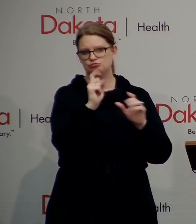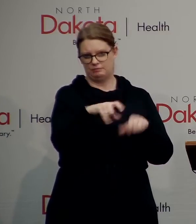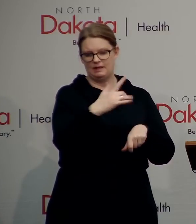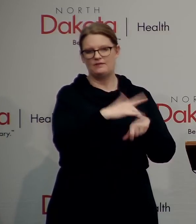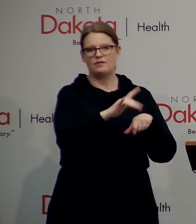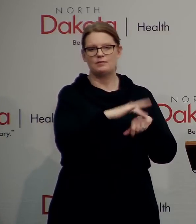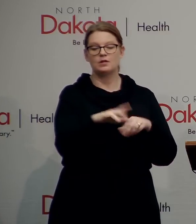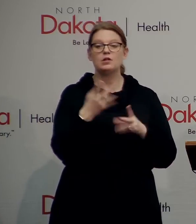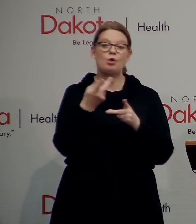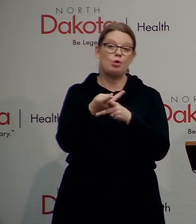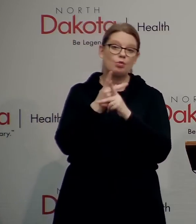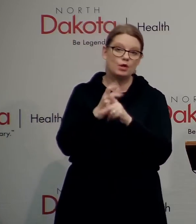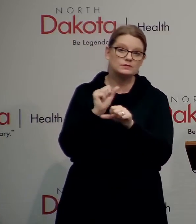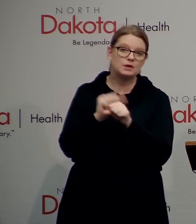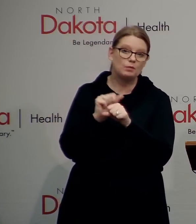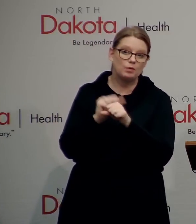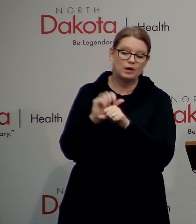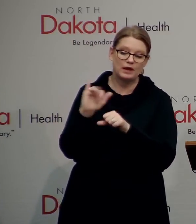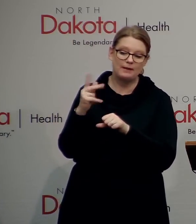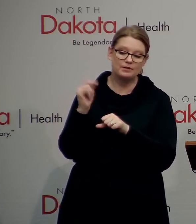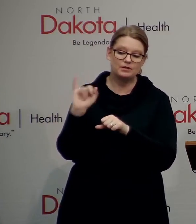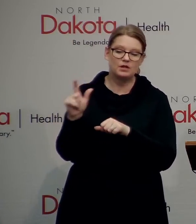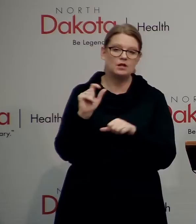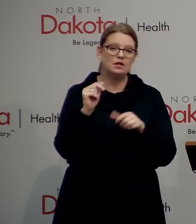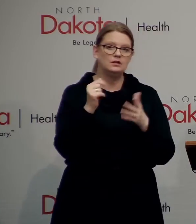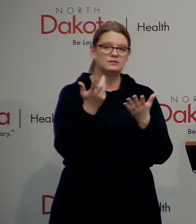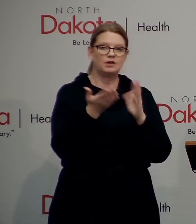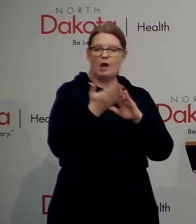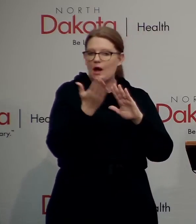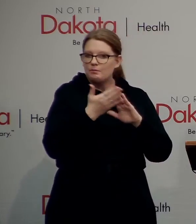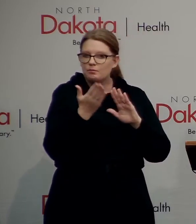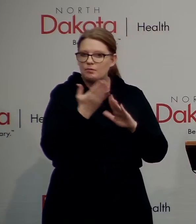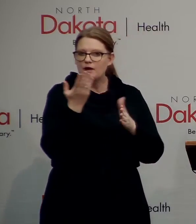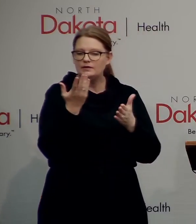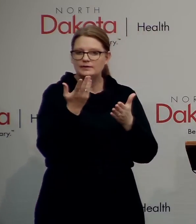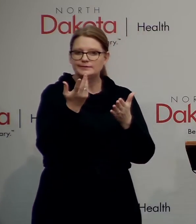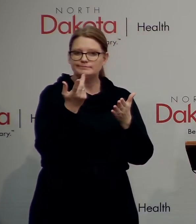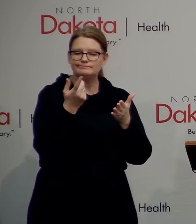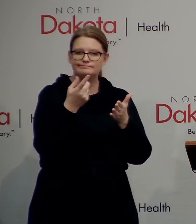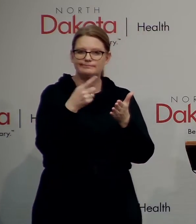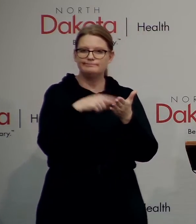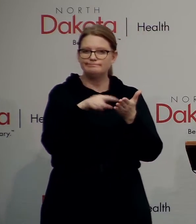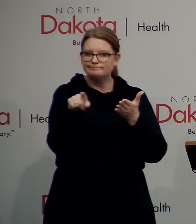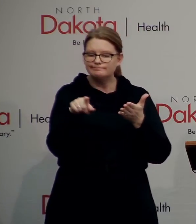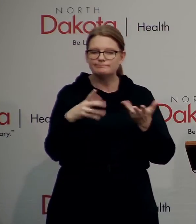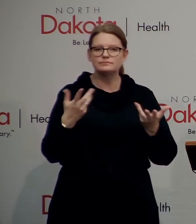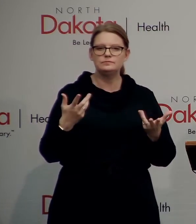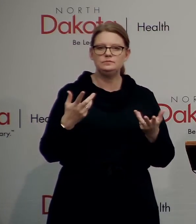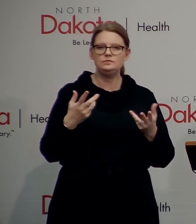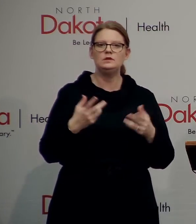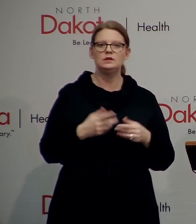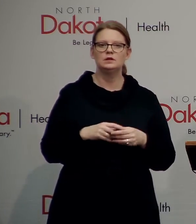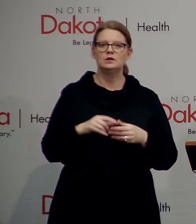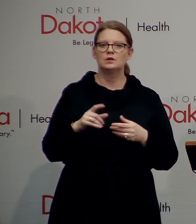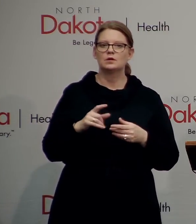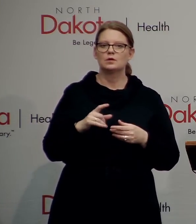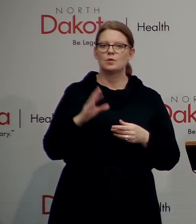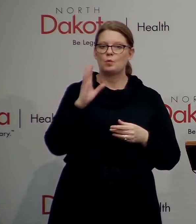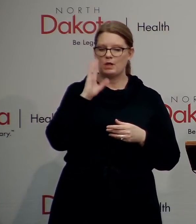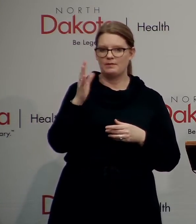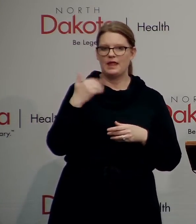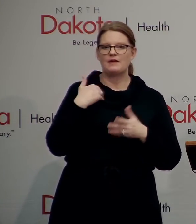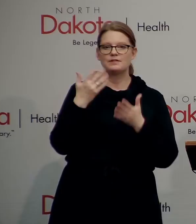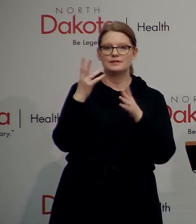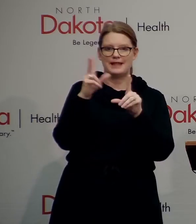loans can be used for working capital, operating expenses, and so forth. And again, I want to emphasize that we are going to be making the